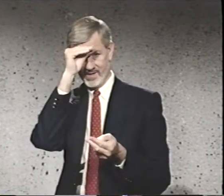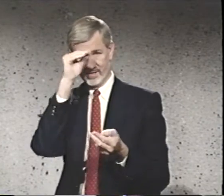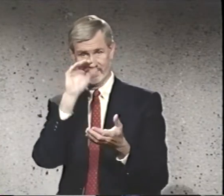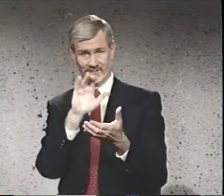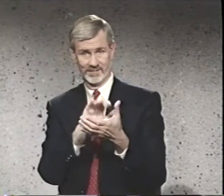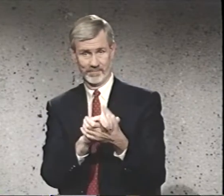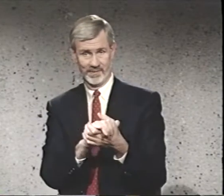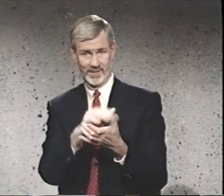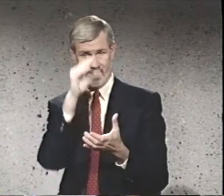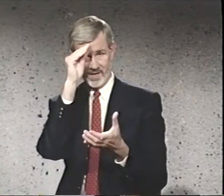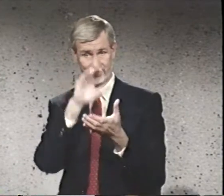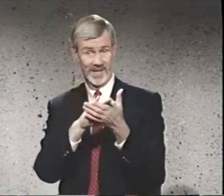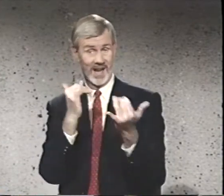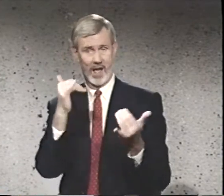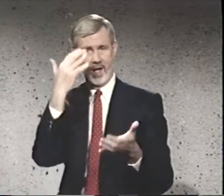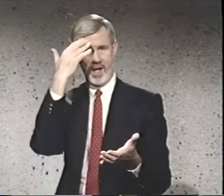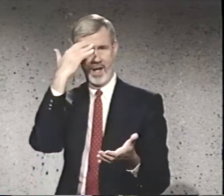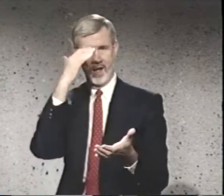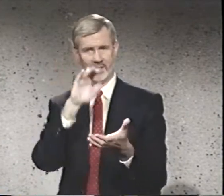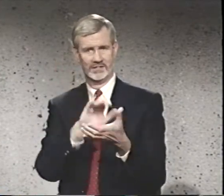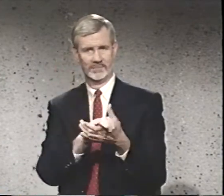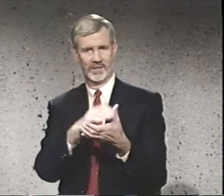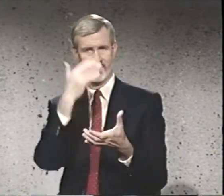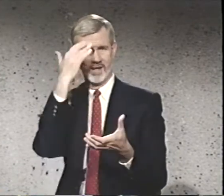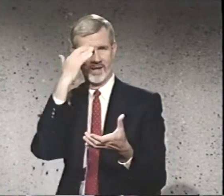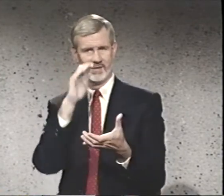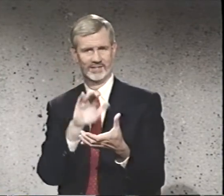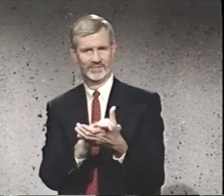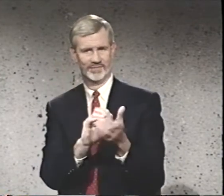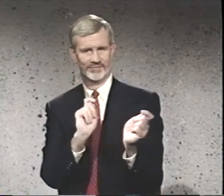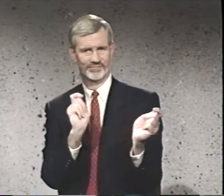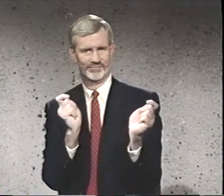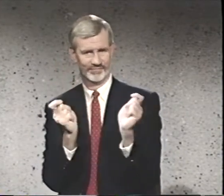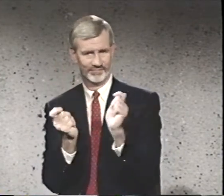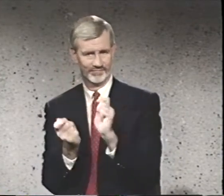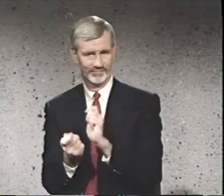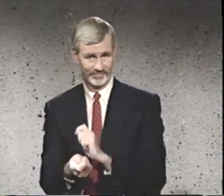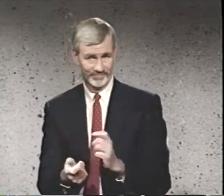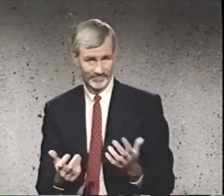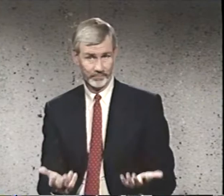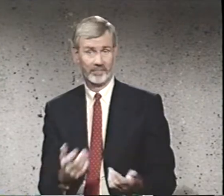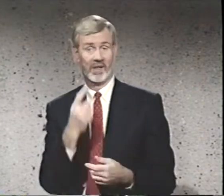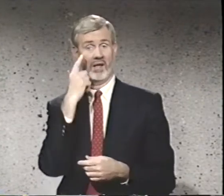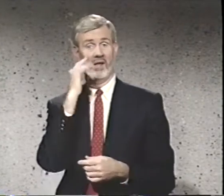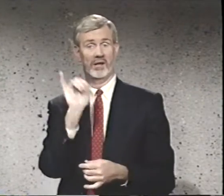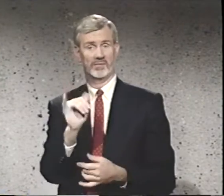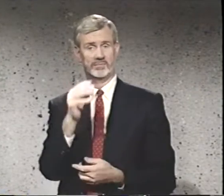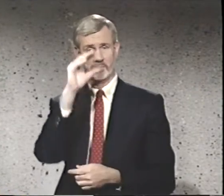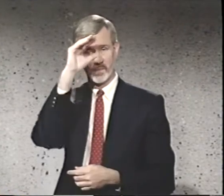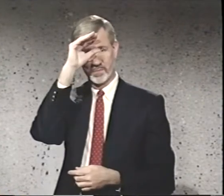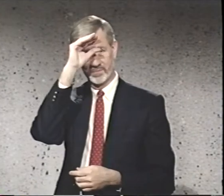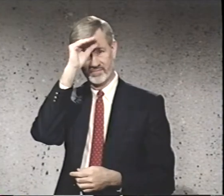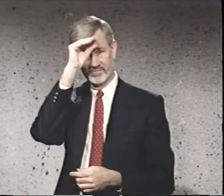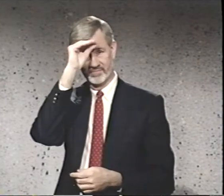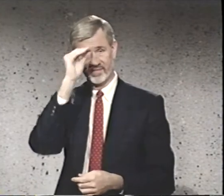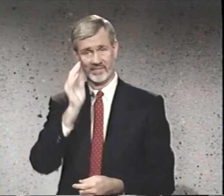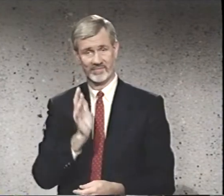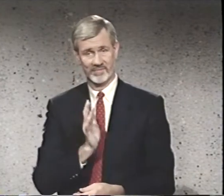husband. Now the male sign is dropped, husband. It's changed. So, instead of boy